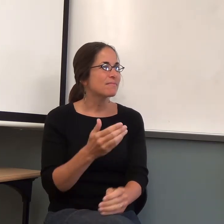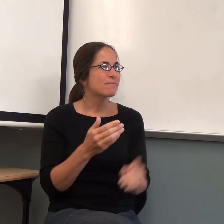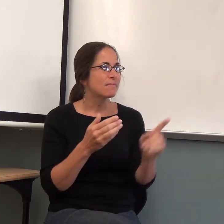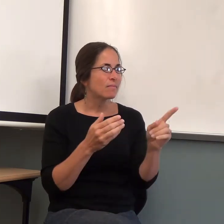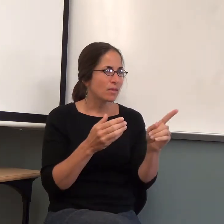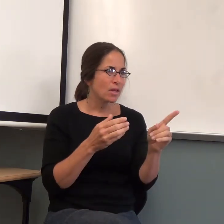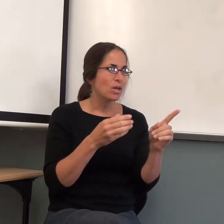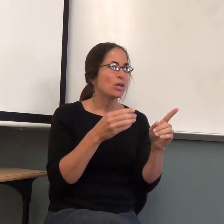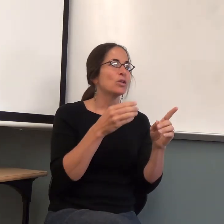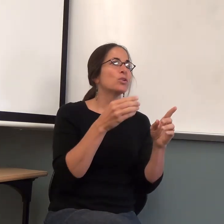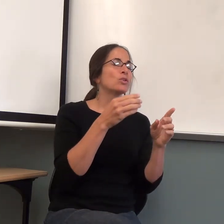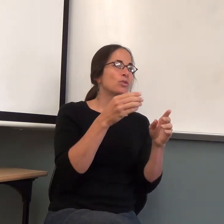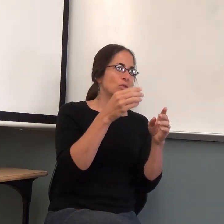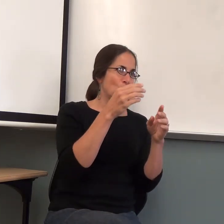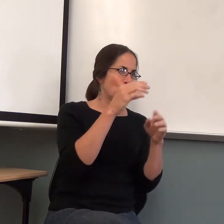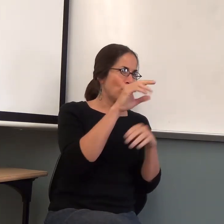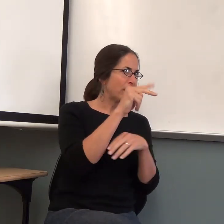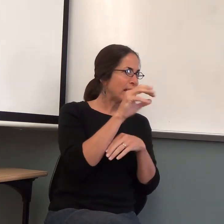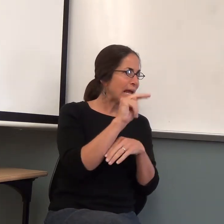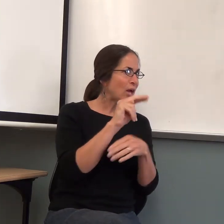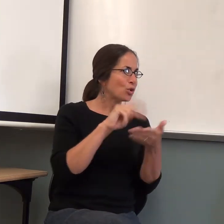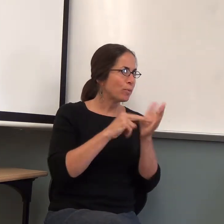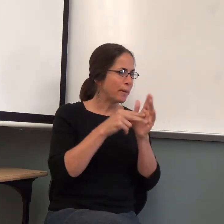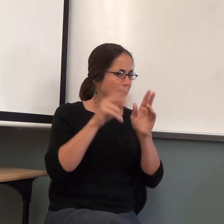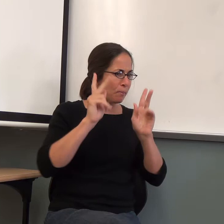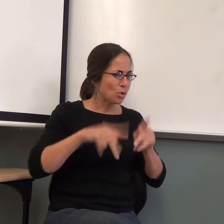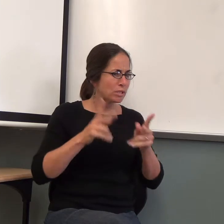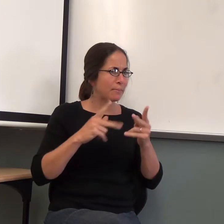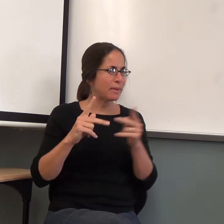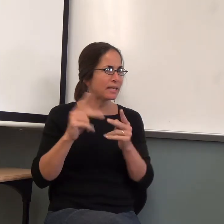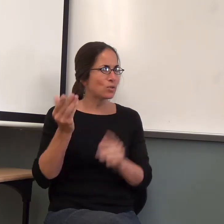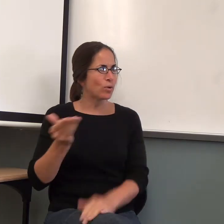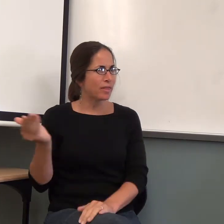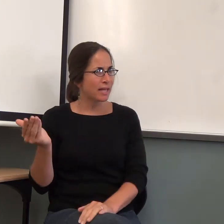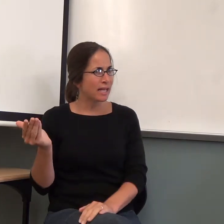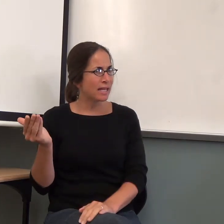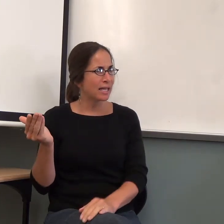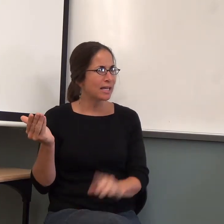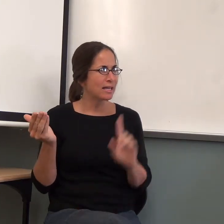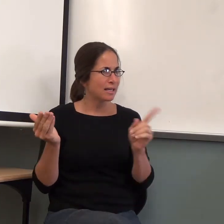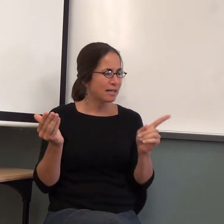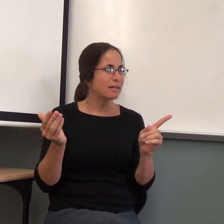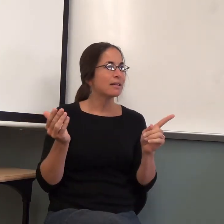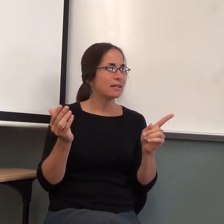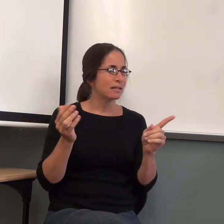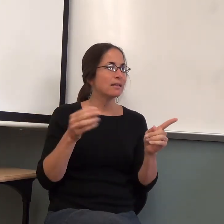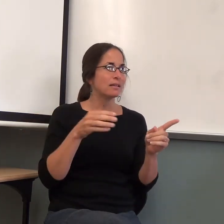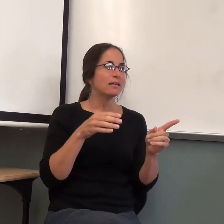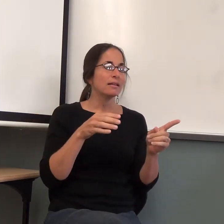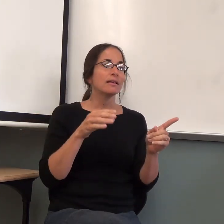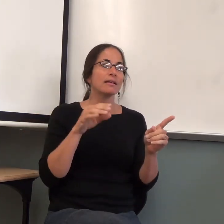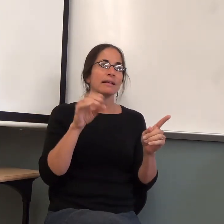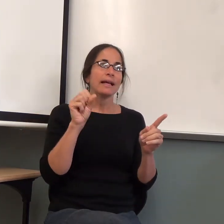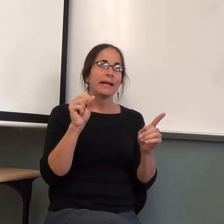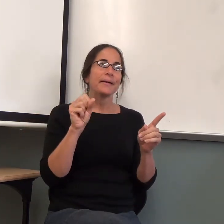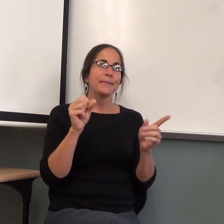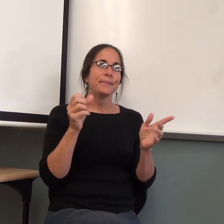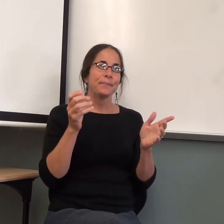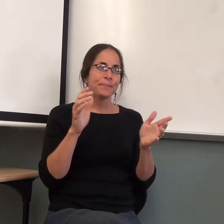of thing. Well, see, now I want to be very... We're getting subject now. Right, right. The subject, okay. And I want to be conscientious of the fact that some people in the room